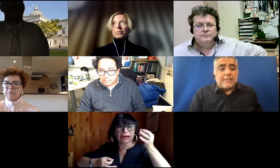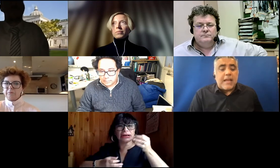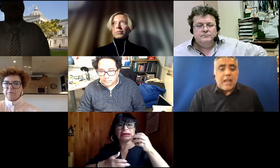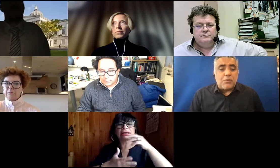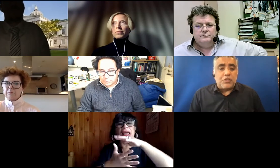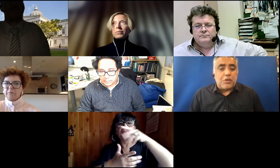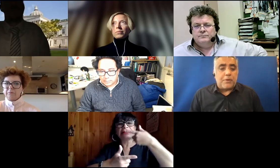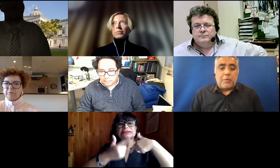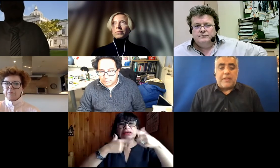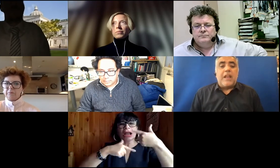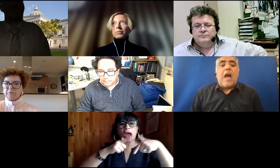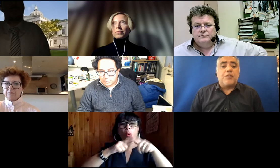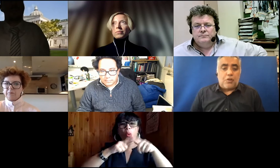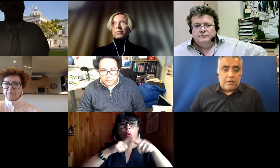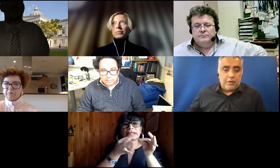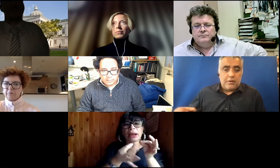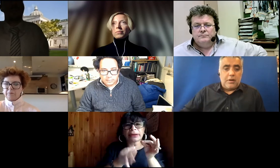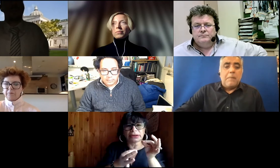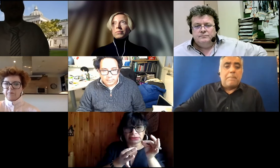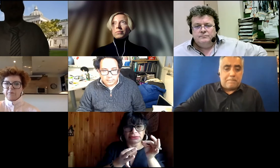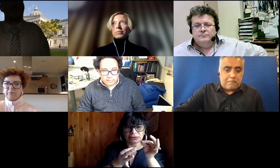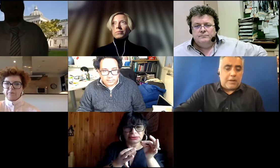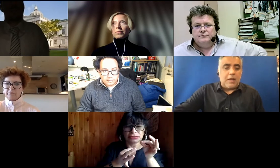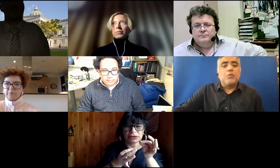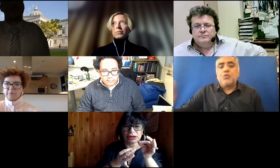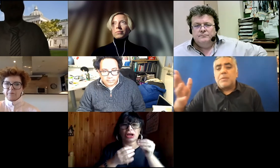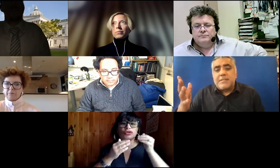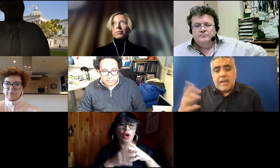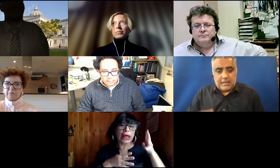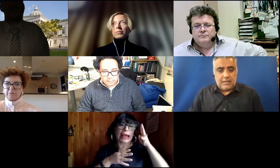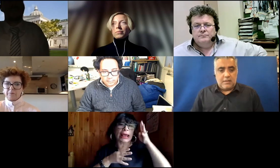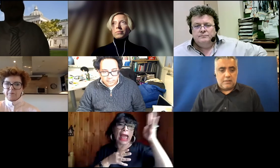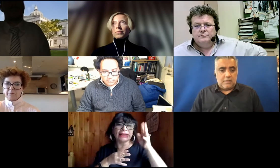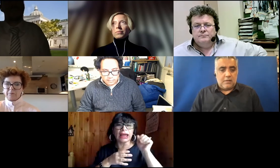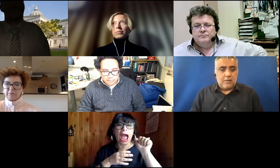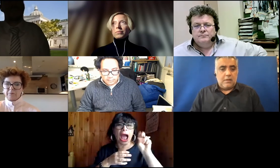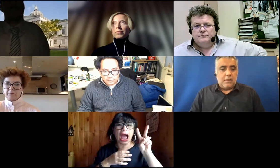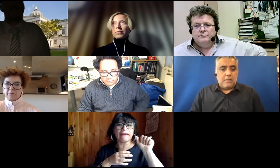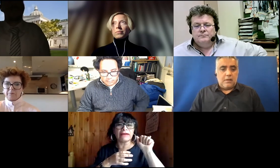replace a sign language interpreter with an avatar, right? That will do some signing.